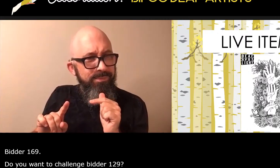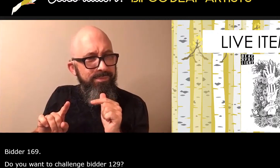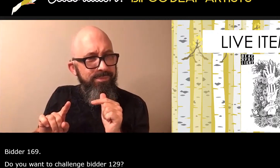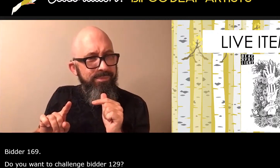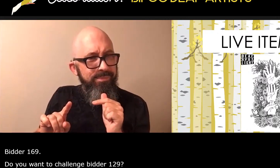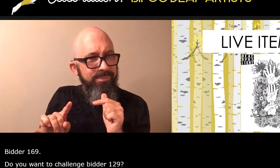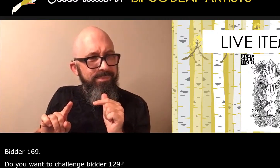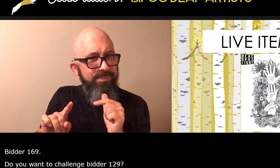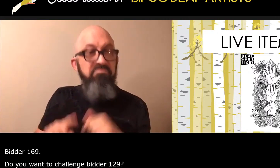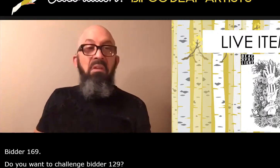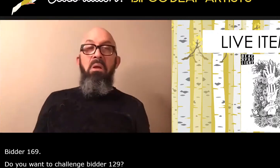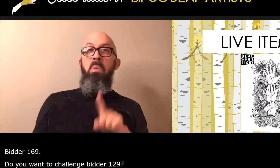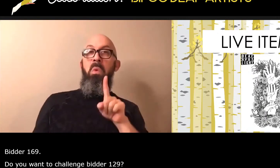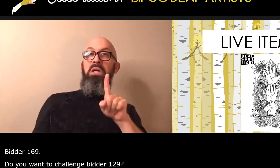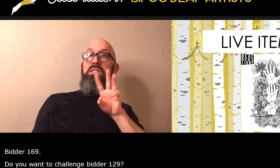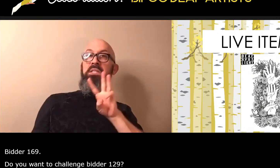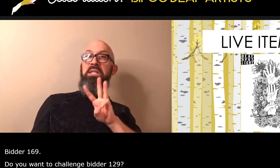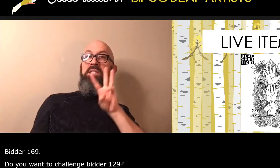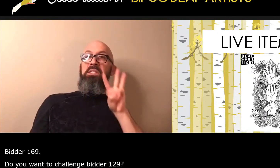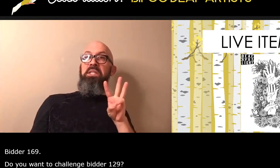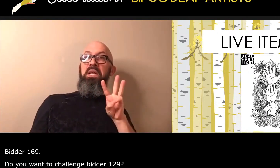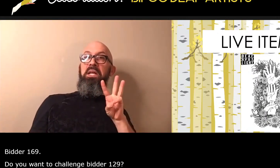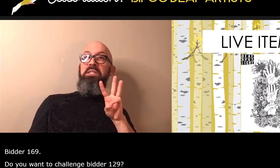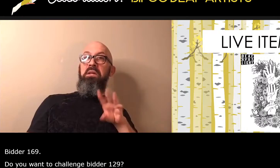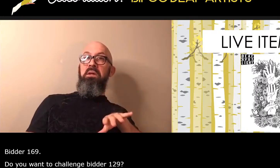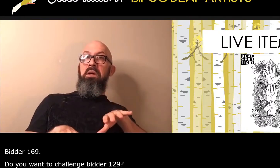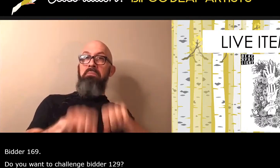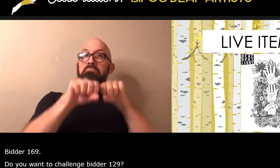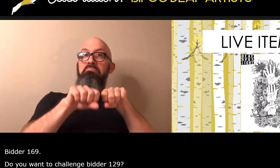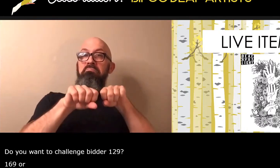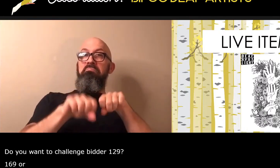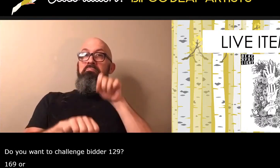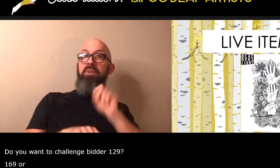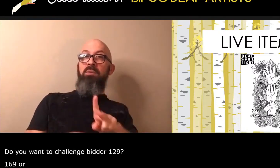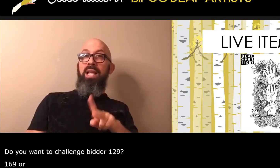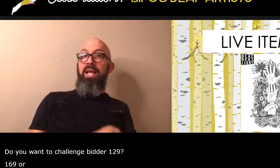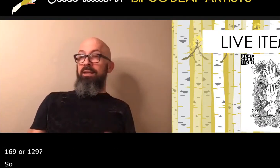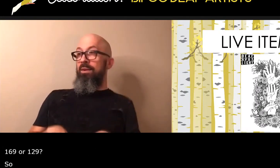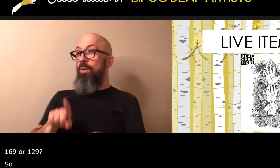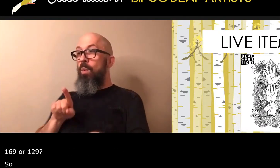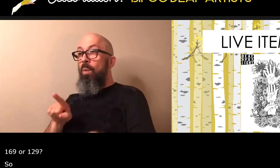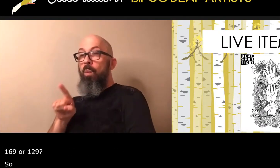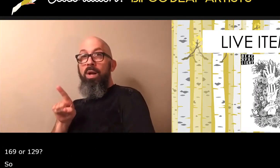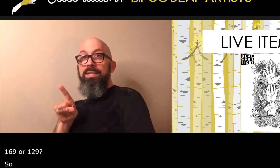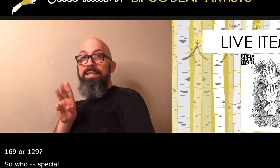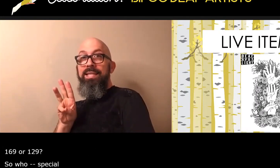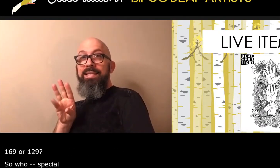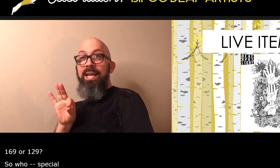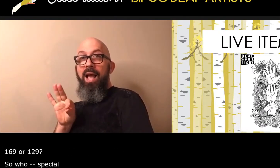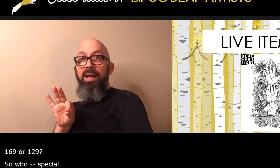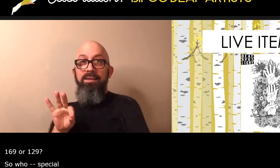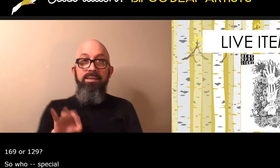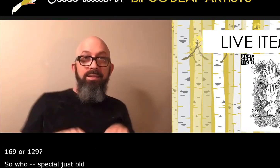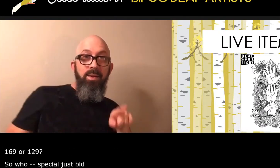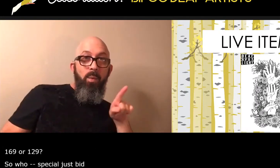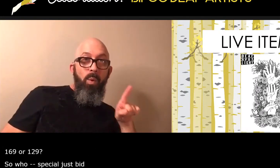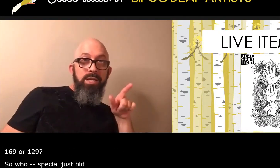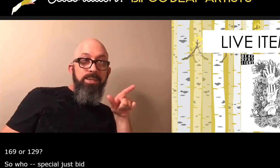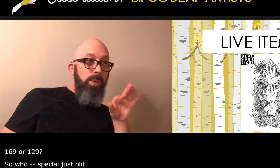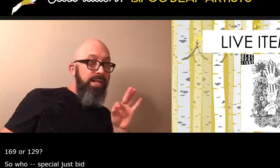So someone just bid 429, bidder 166 has taken the lead.